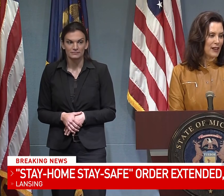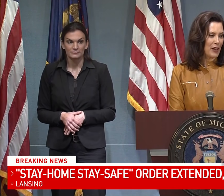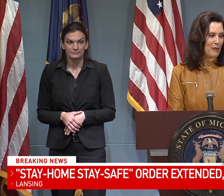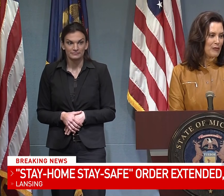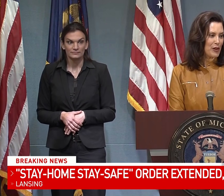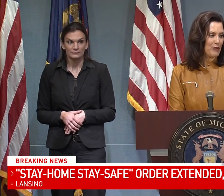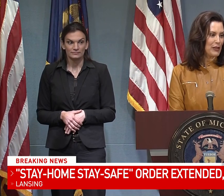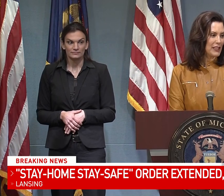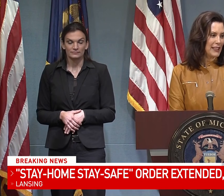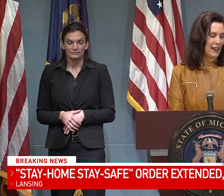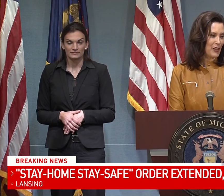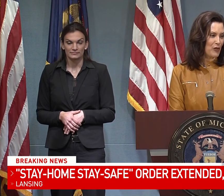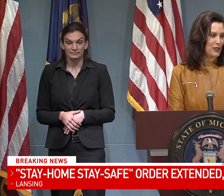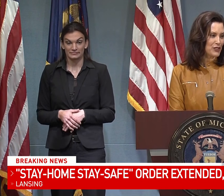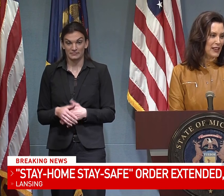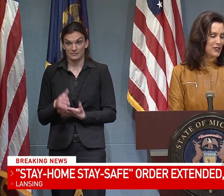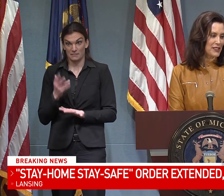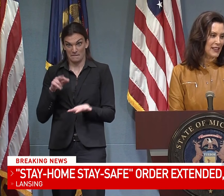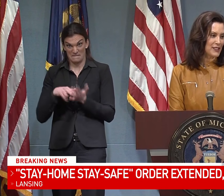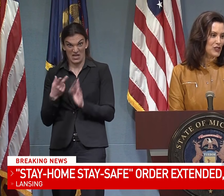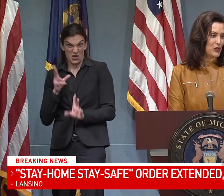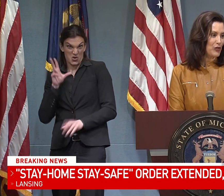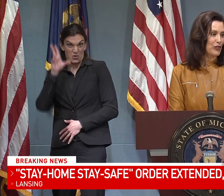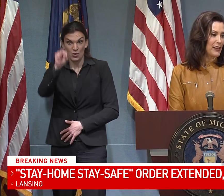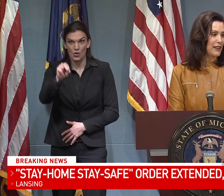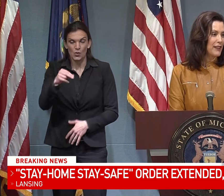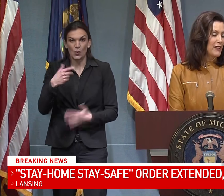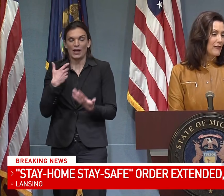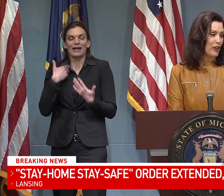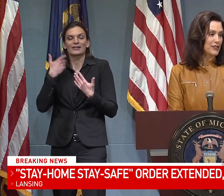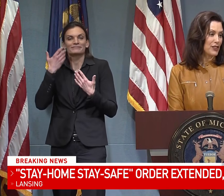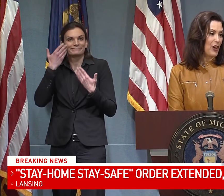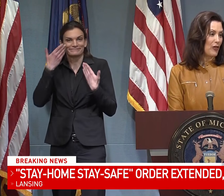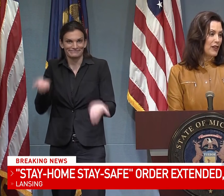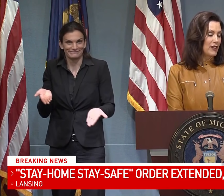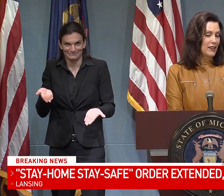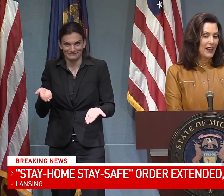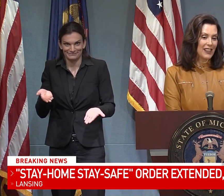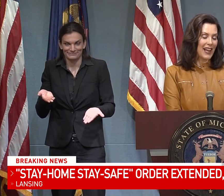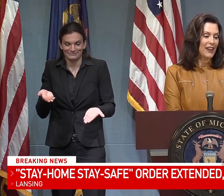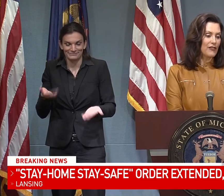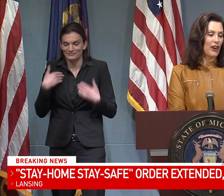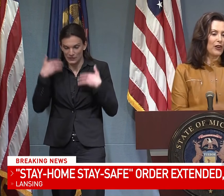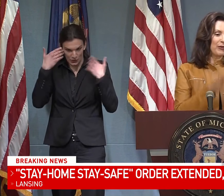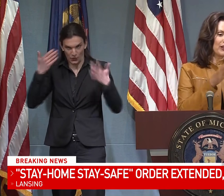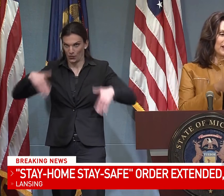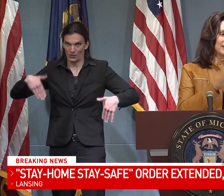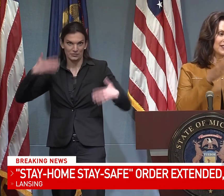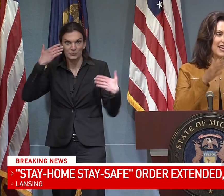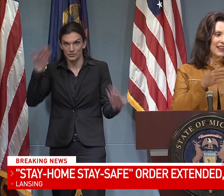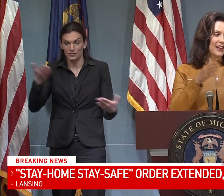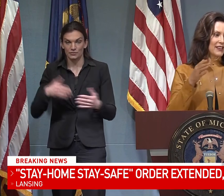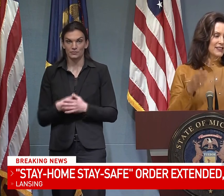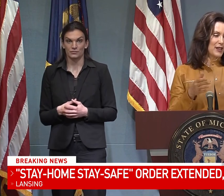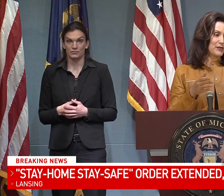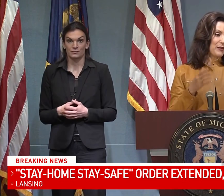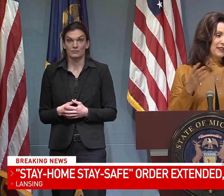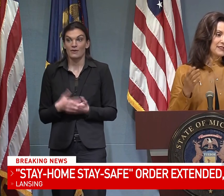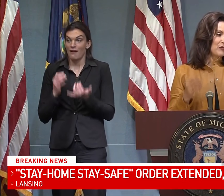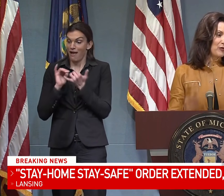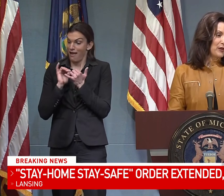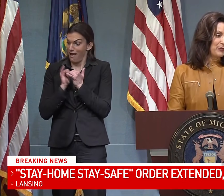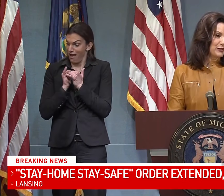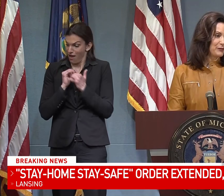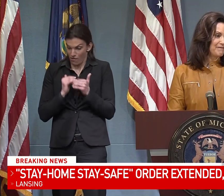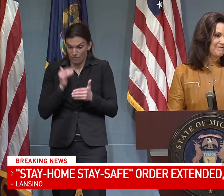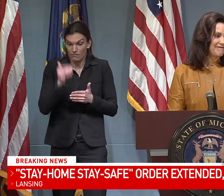it's completely out of the question. I just think it's too early for us to know. A lot of our ability to take that next step depends